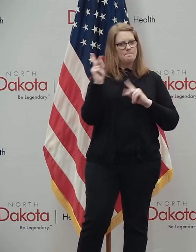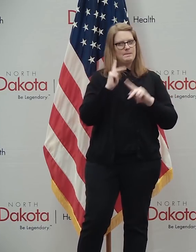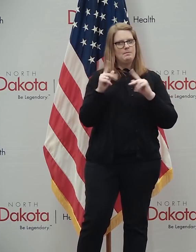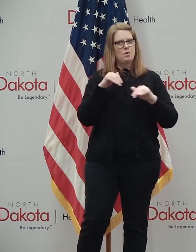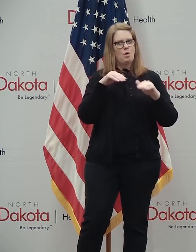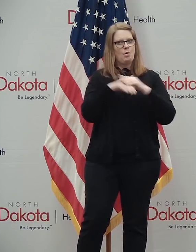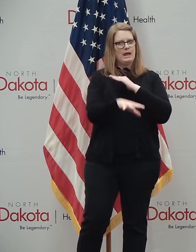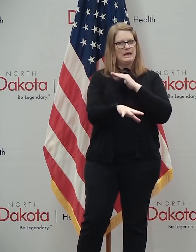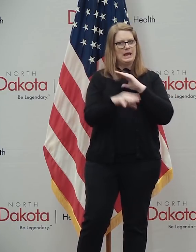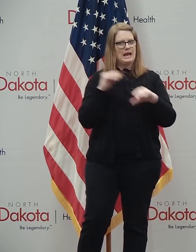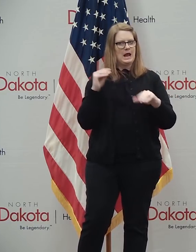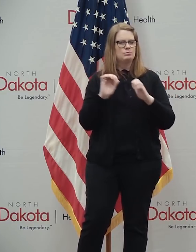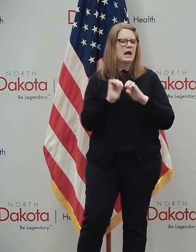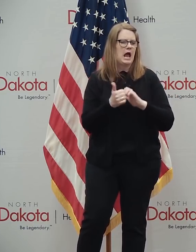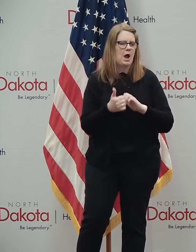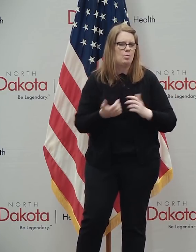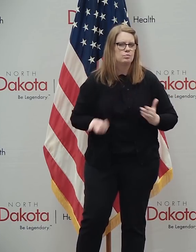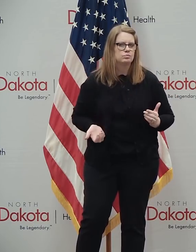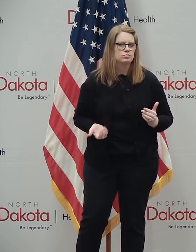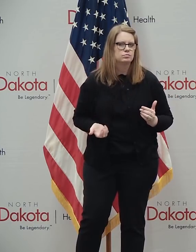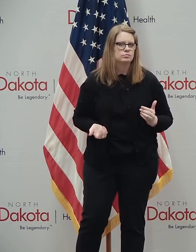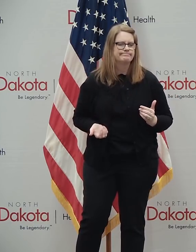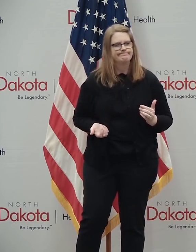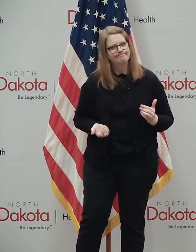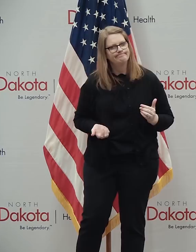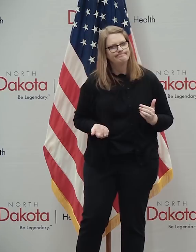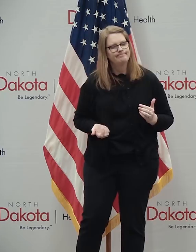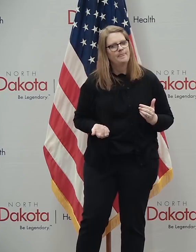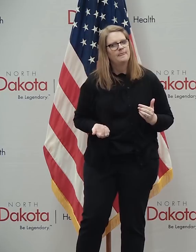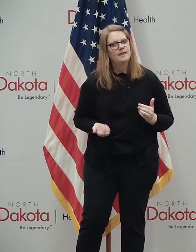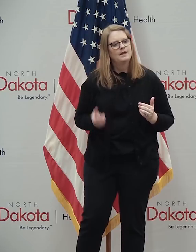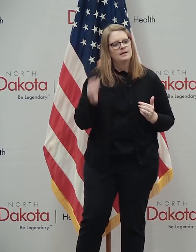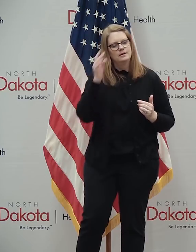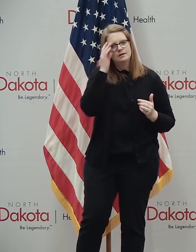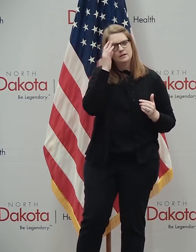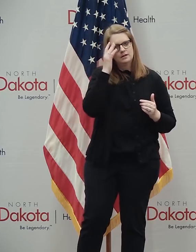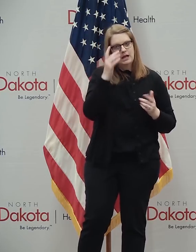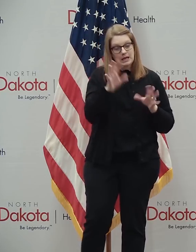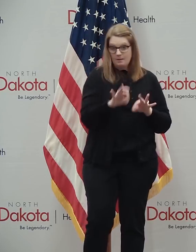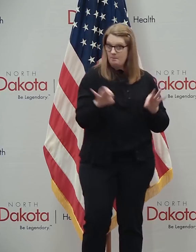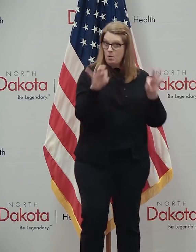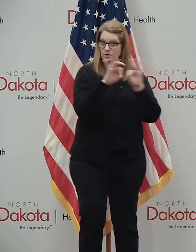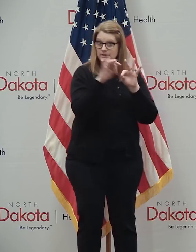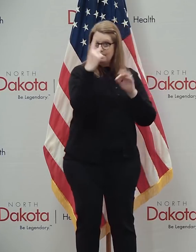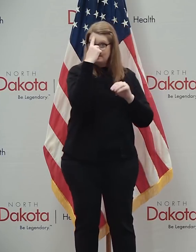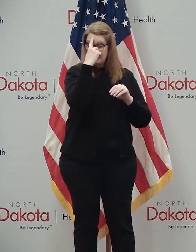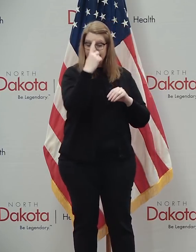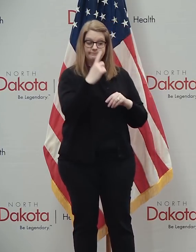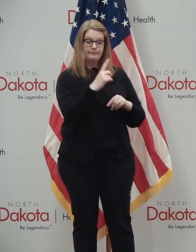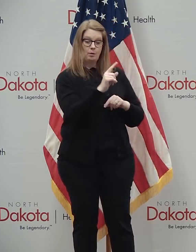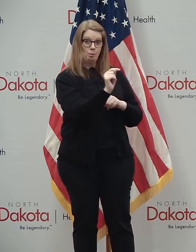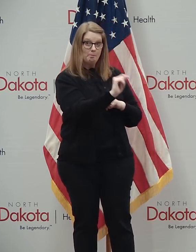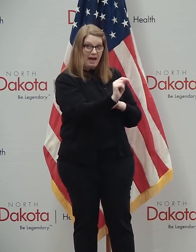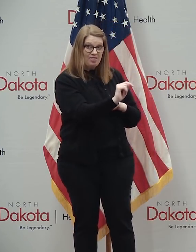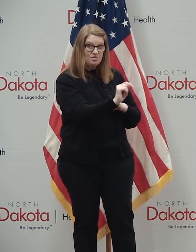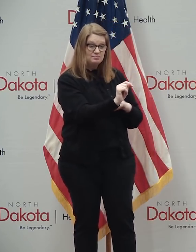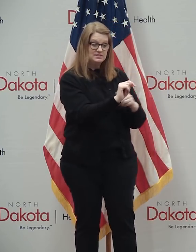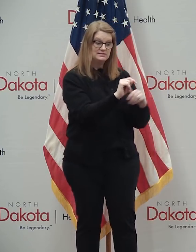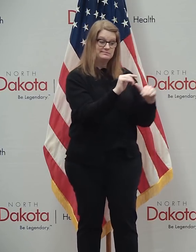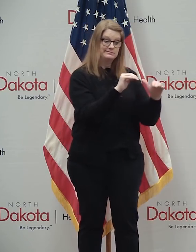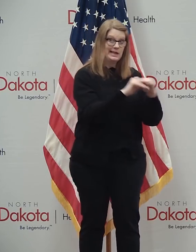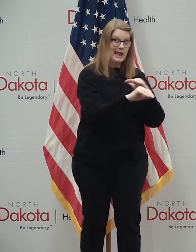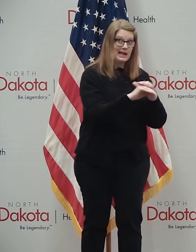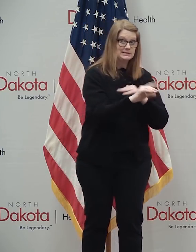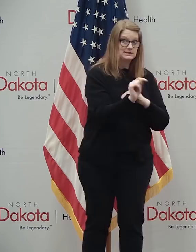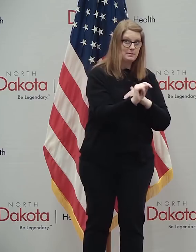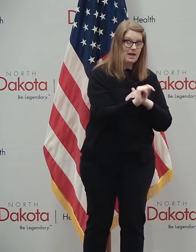exit the facility if you're having an in-person? It will be important to consider the use of restrooms and access to